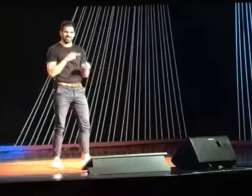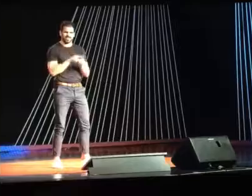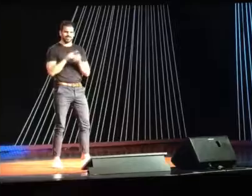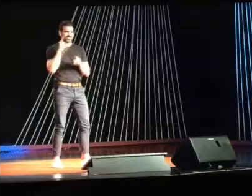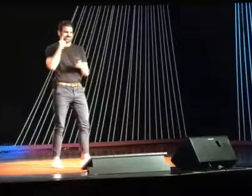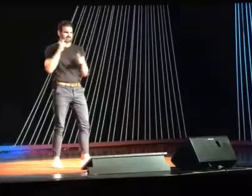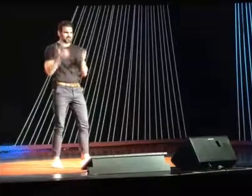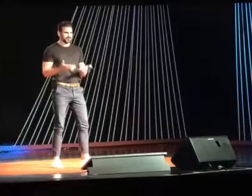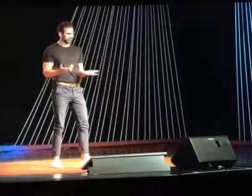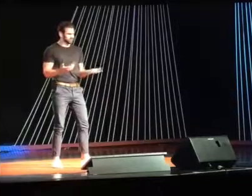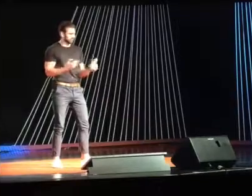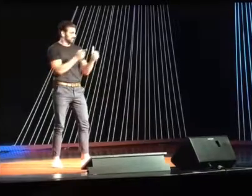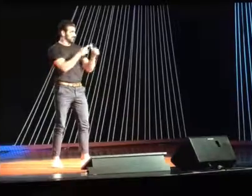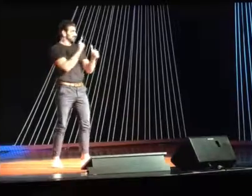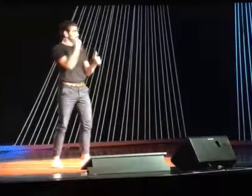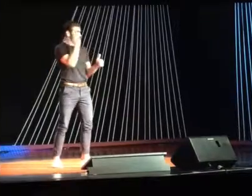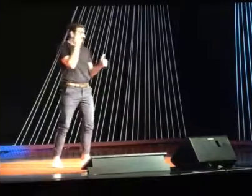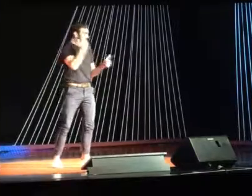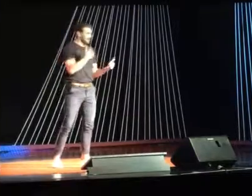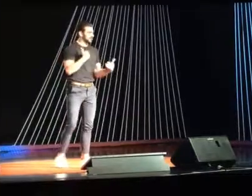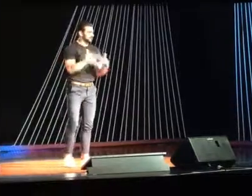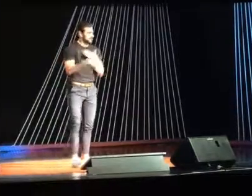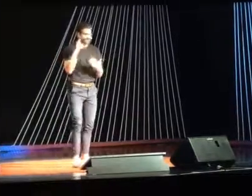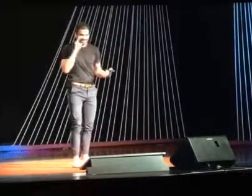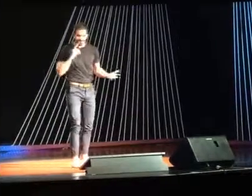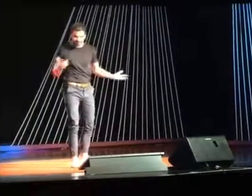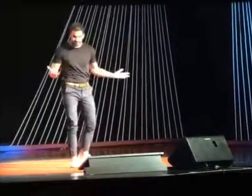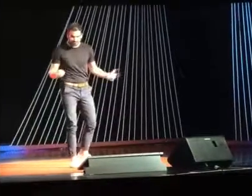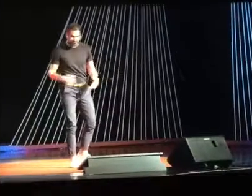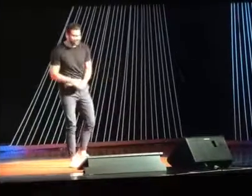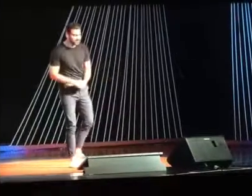So people wonder how I love myself as a deaf person. The first reason, I'm deaf.